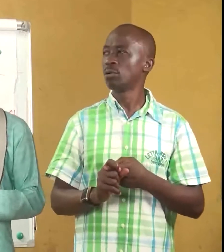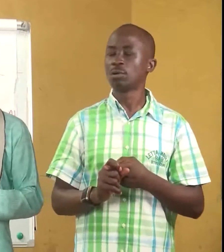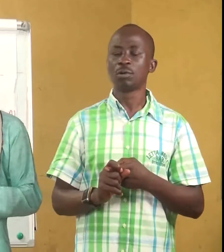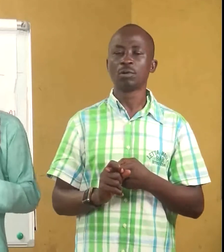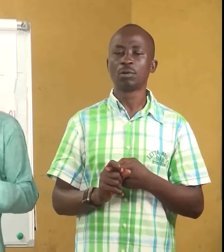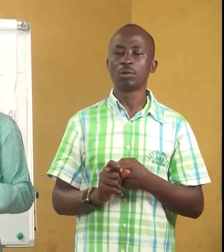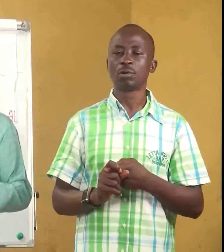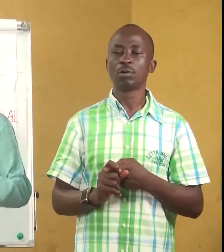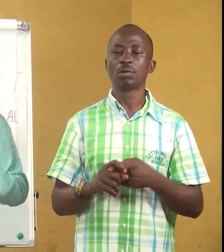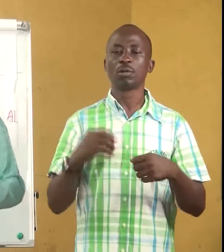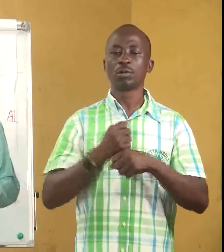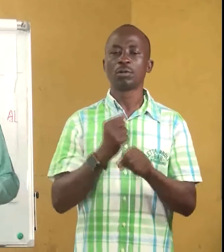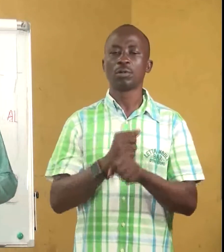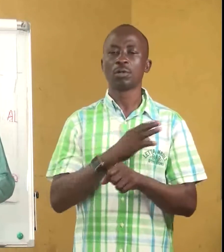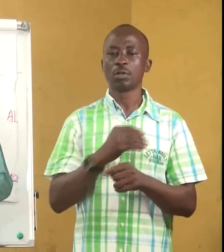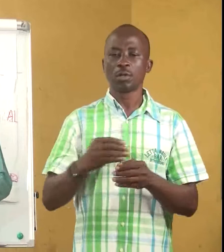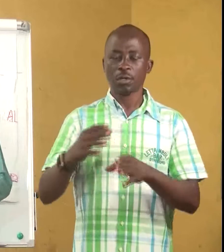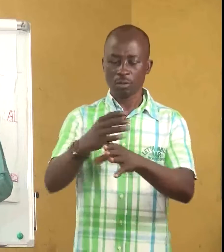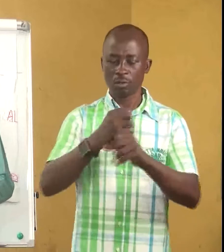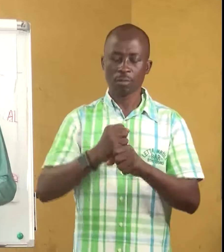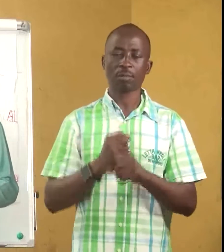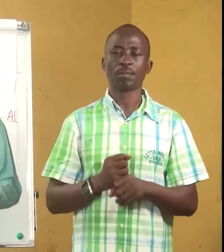us to make a revision